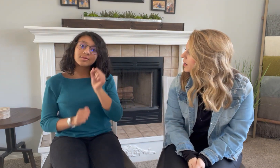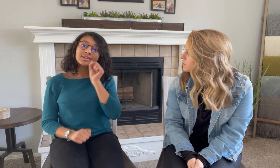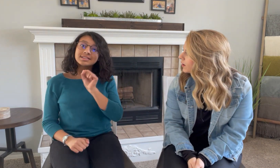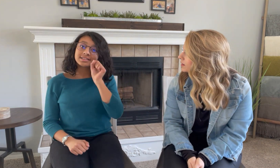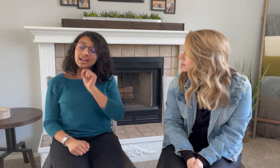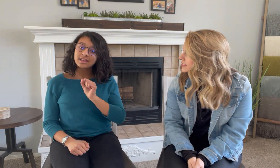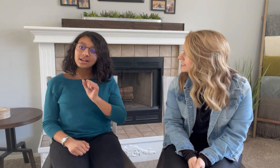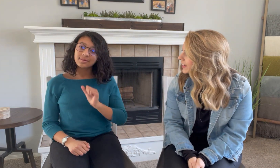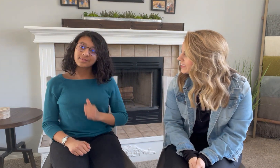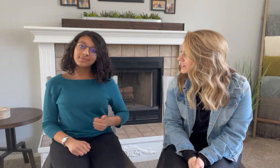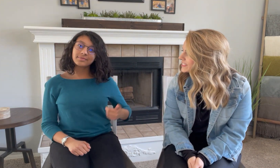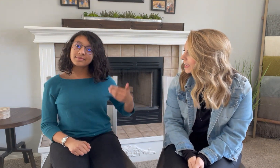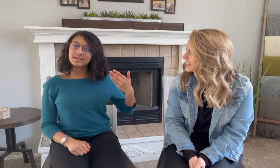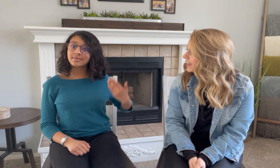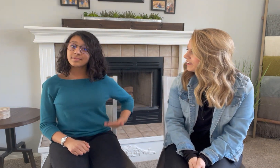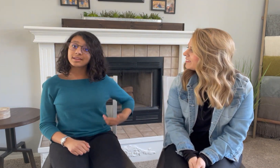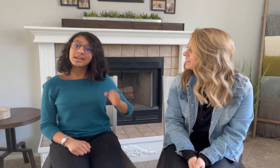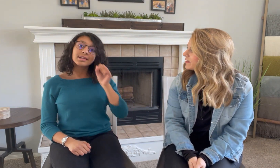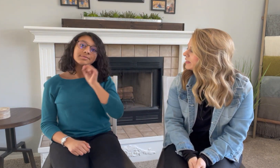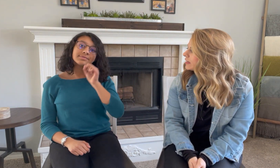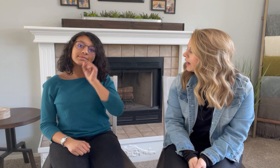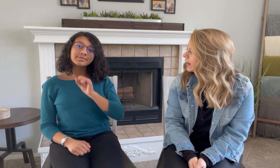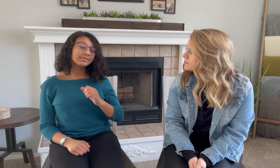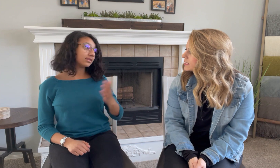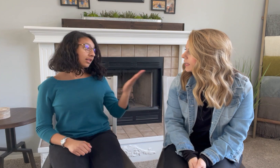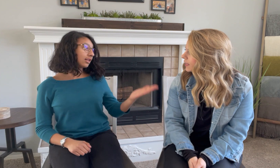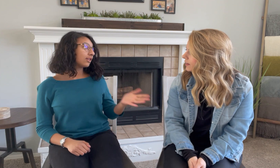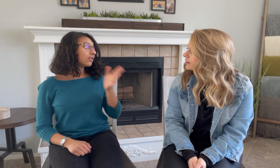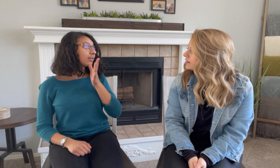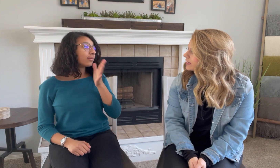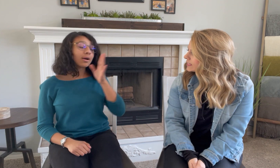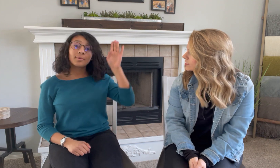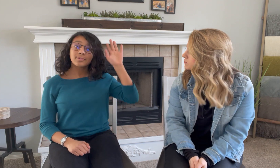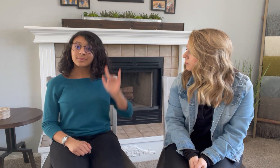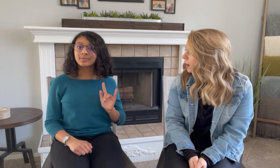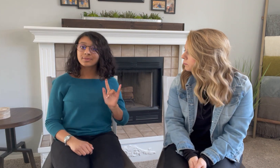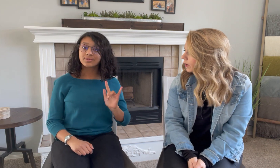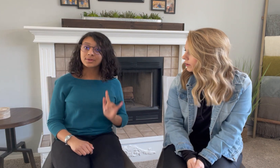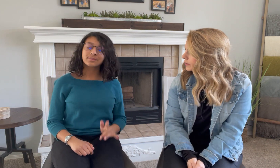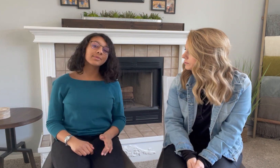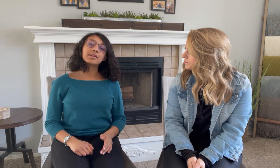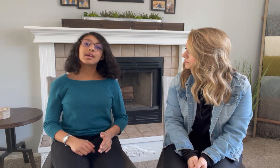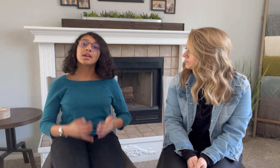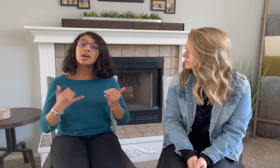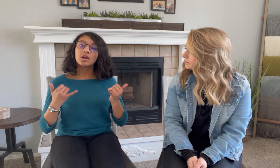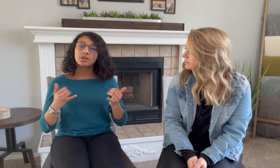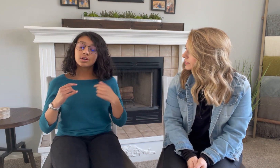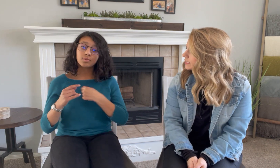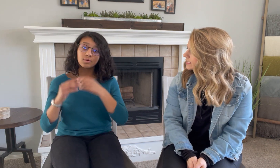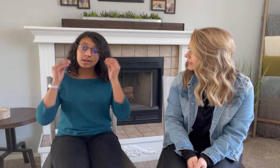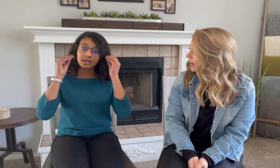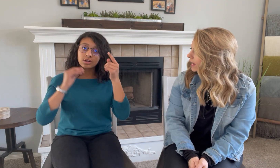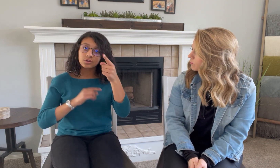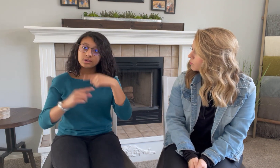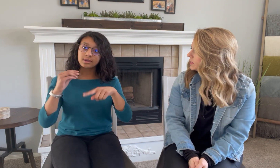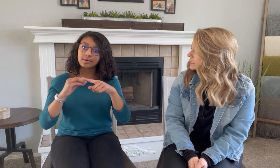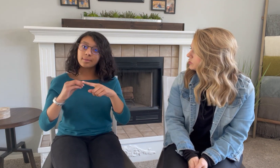Hello and welcome to Signing with Selah. I'm Selah and this is my mom, Brooke. Today we'll be teaching